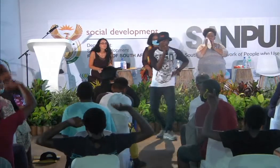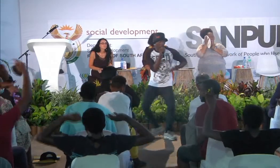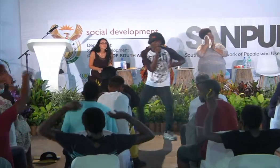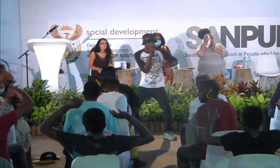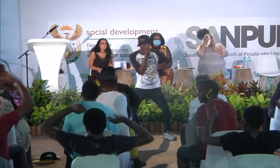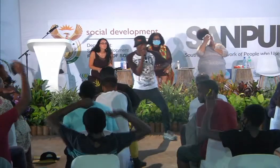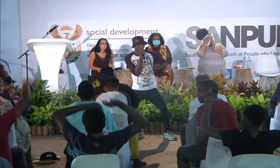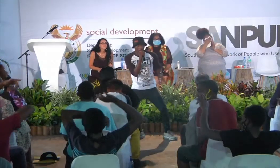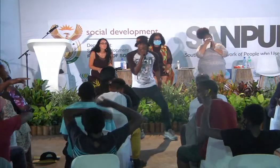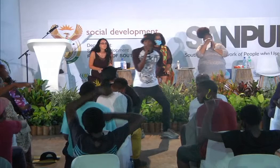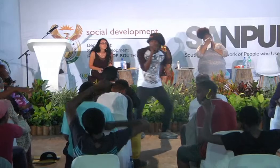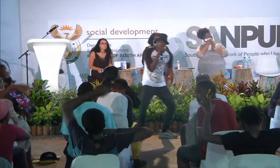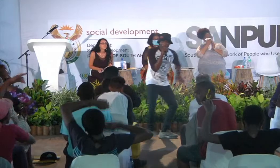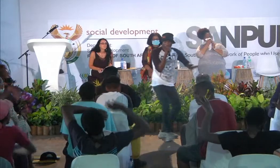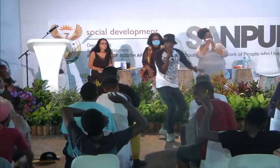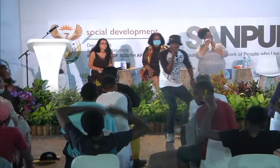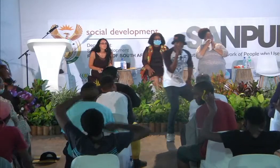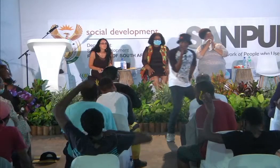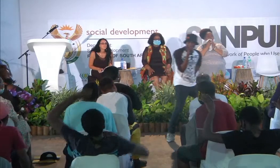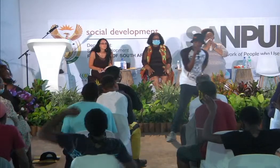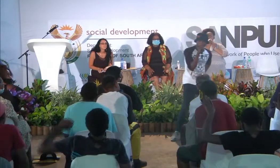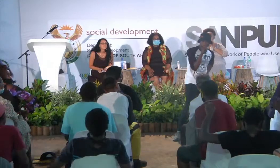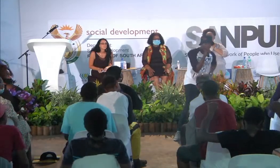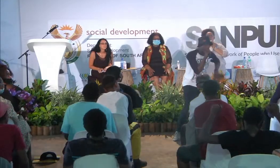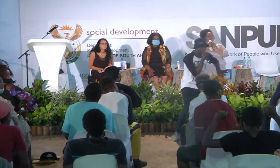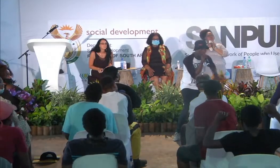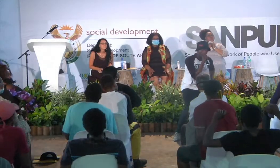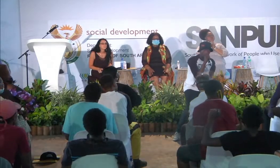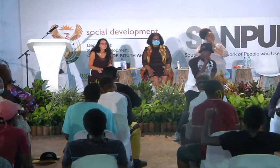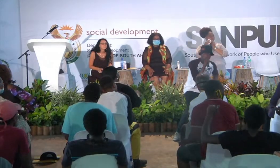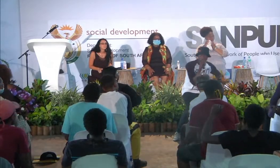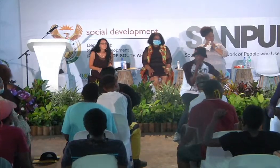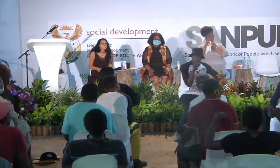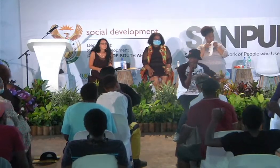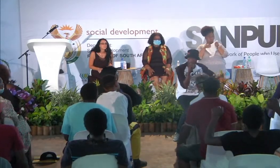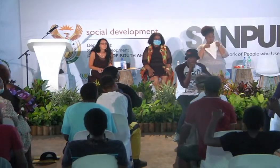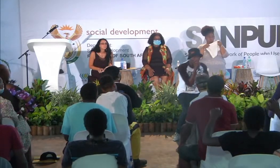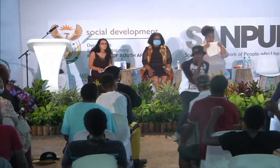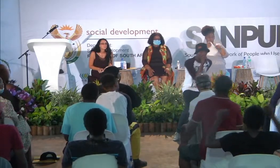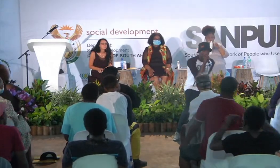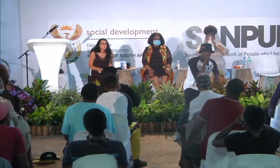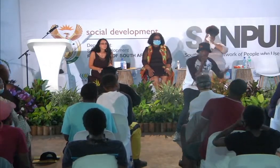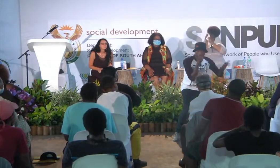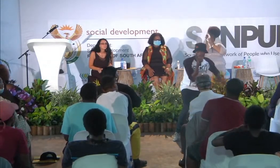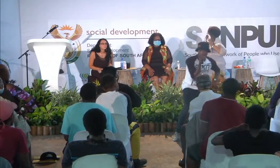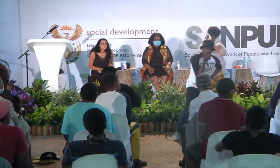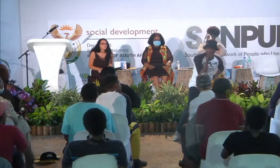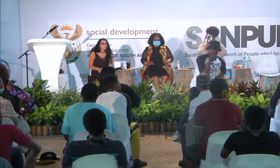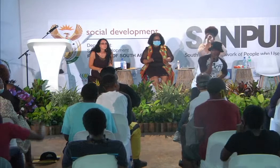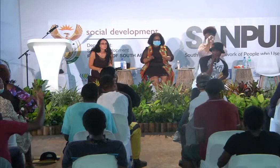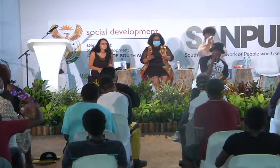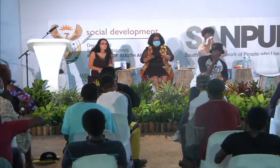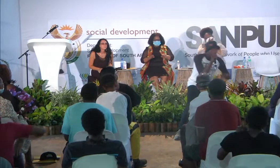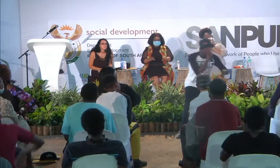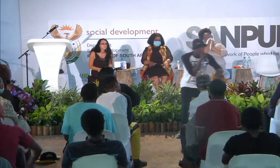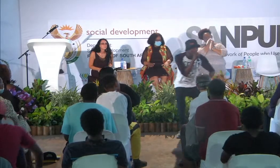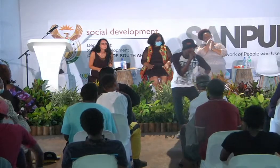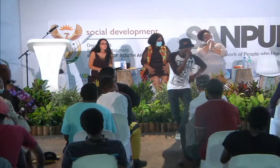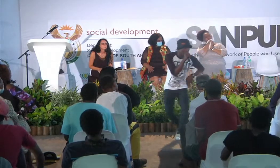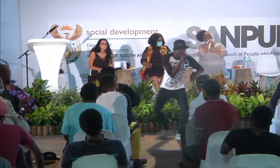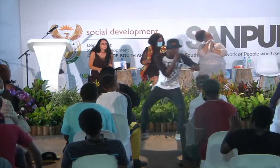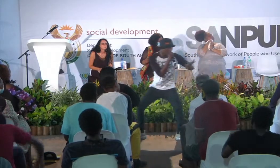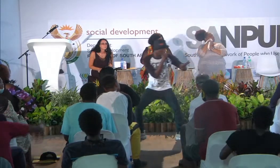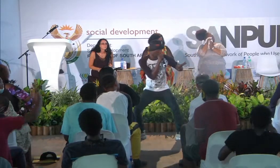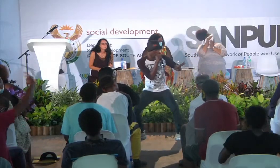look big. I'm Schumacher with the sex drive, fit to any human race. No speed limits, I'm riding the page. Music, it's